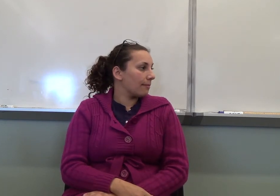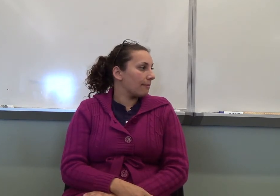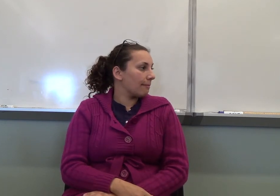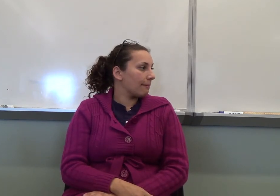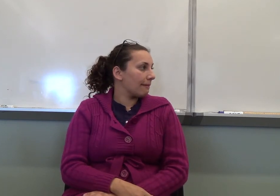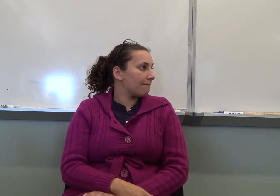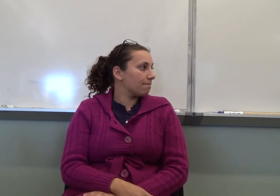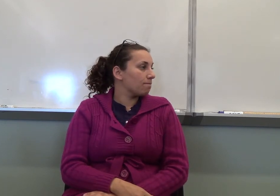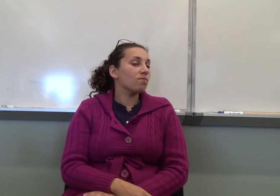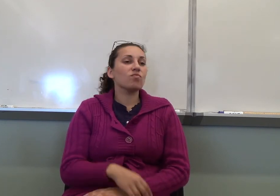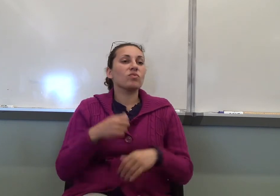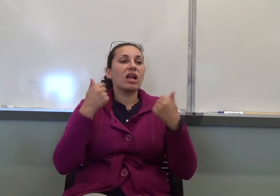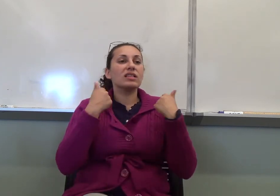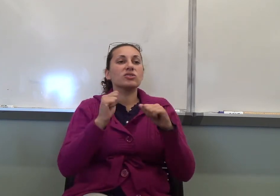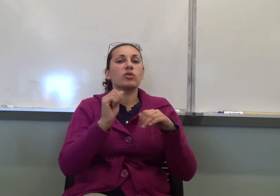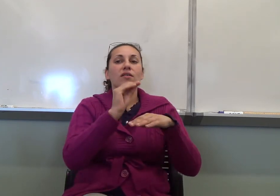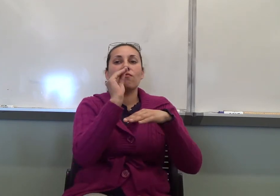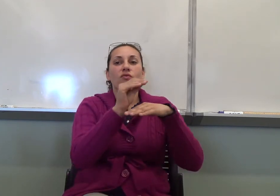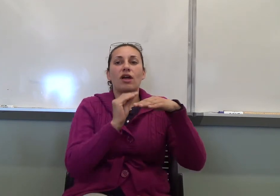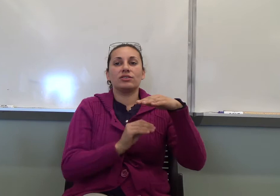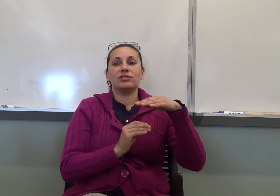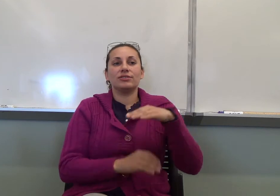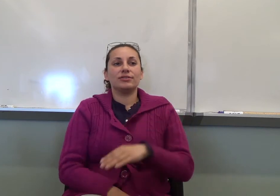Let's do some fractions.